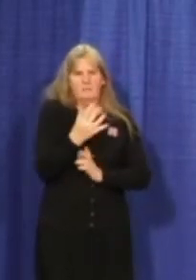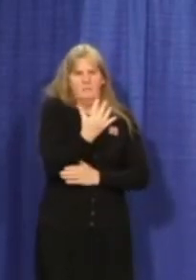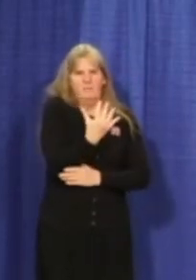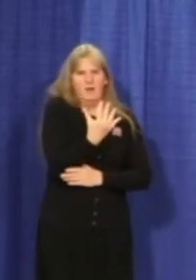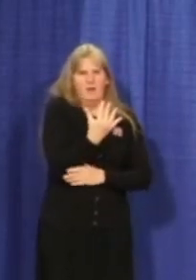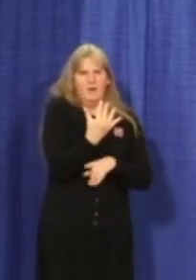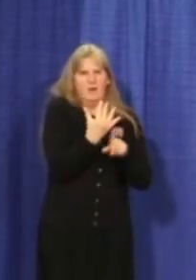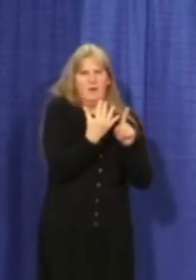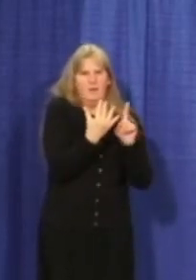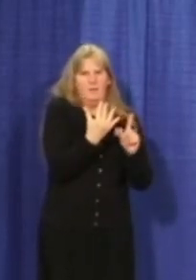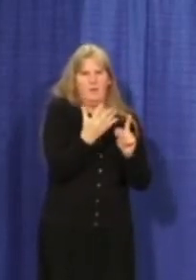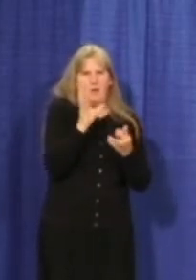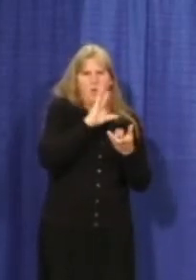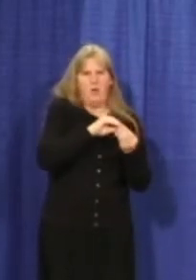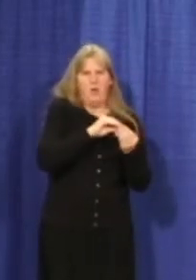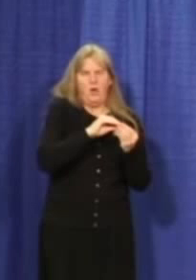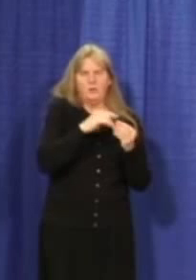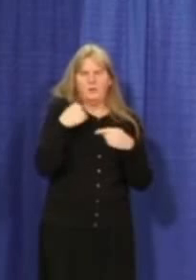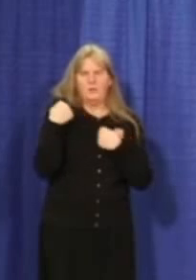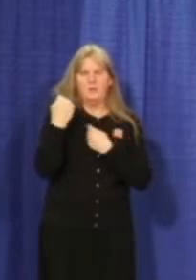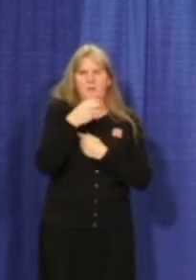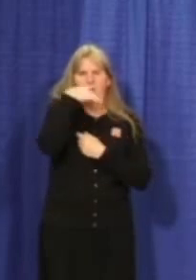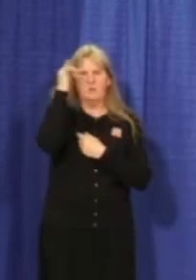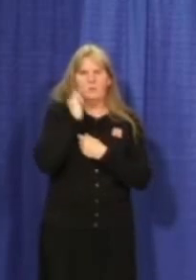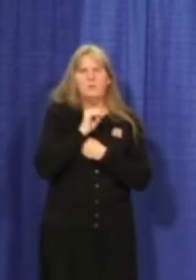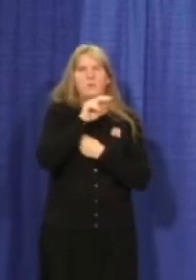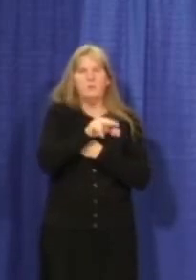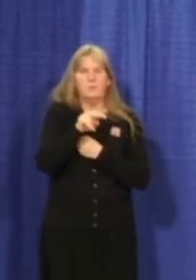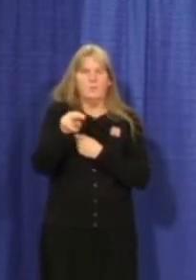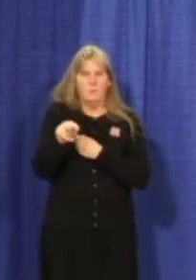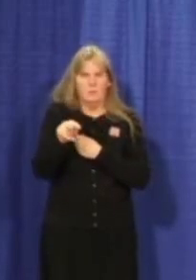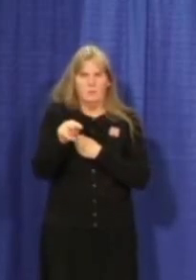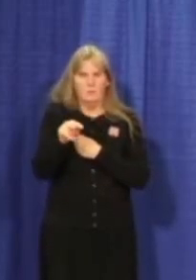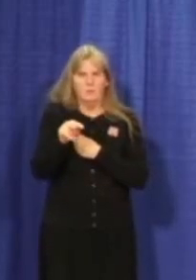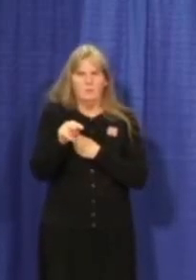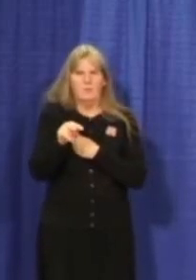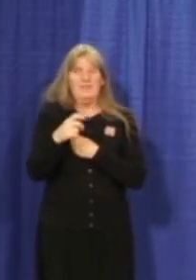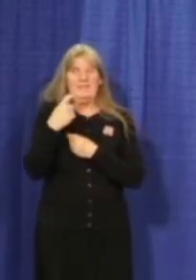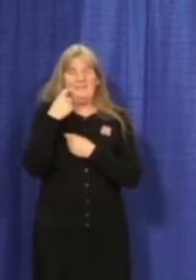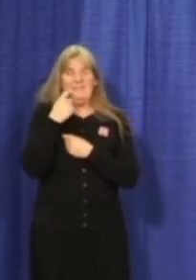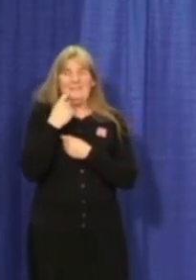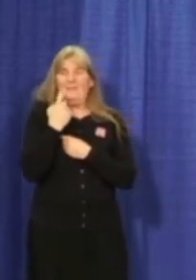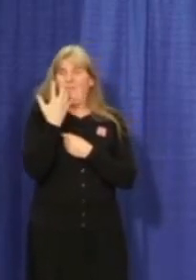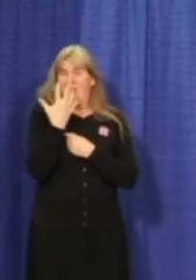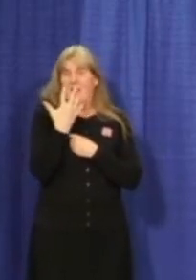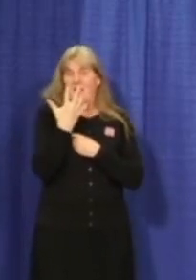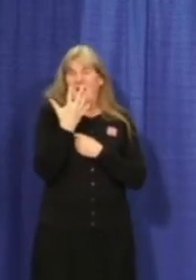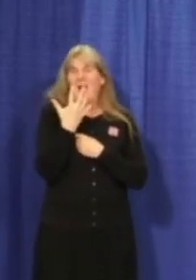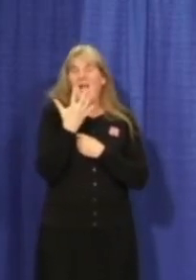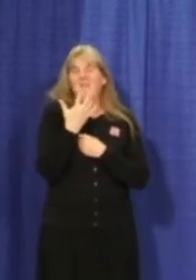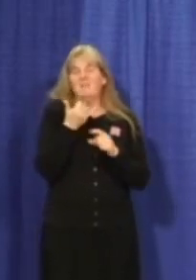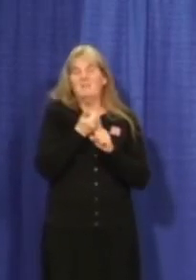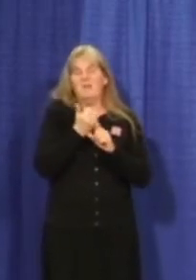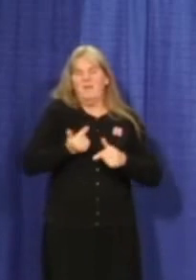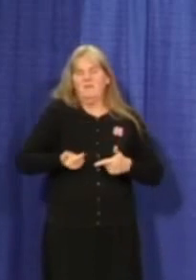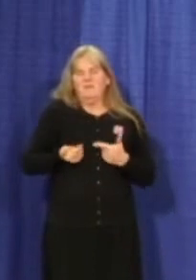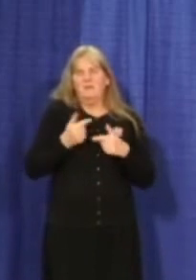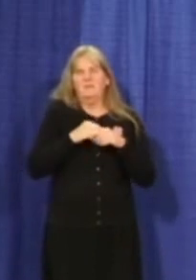of COVID-19, bringing the territory's total to 22, with our last 5 all being residents of Watson